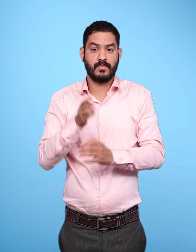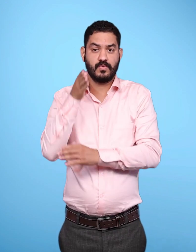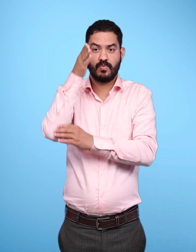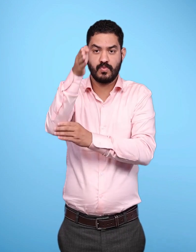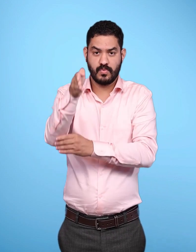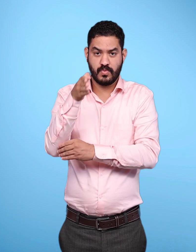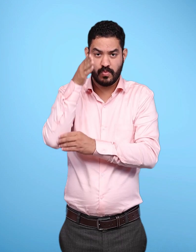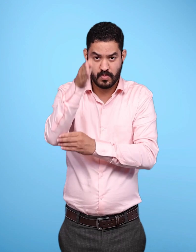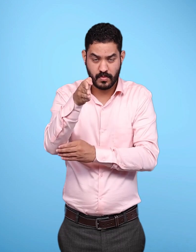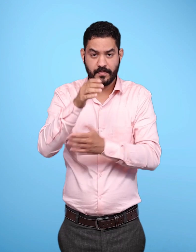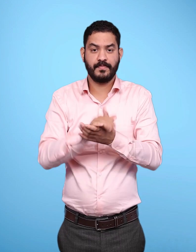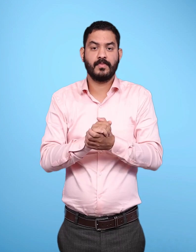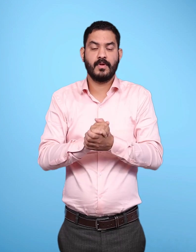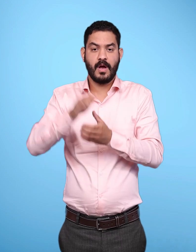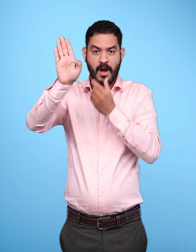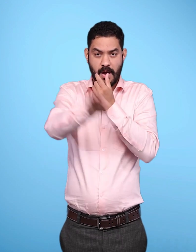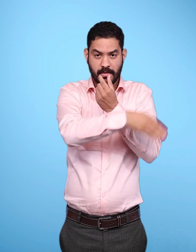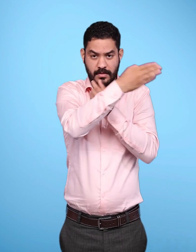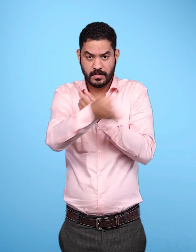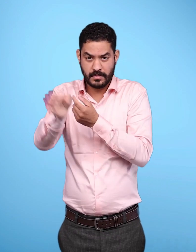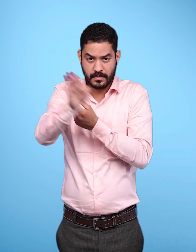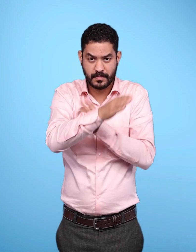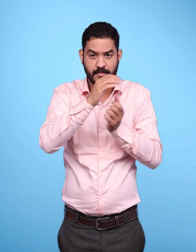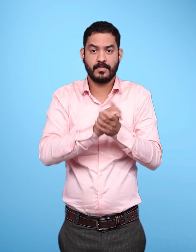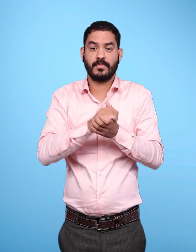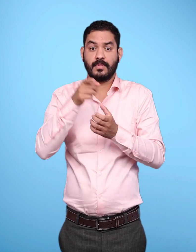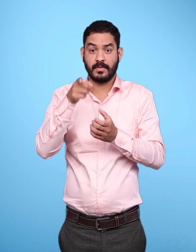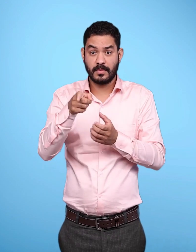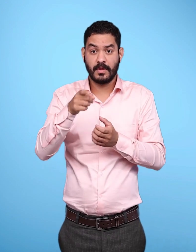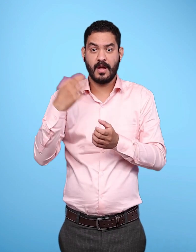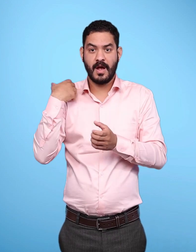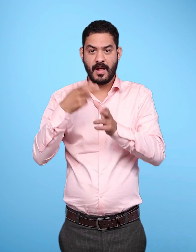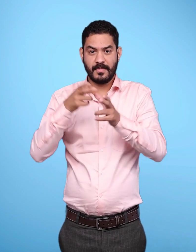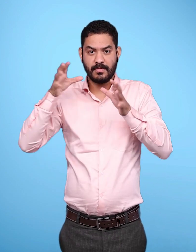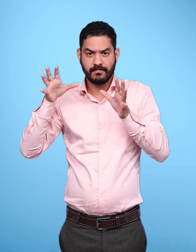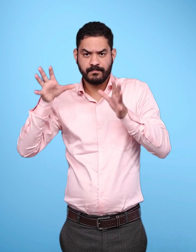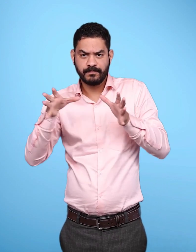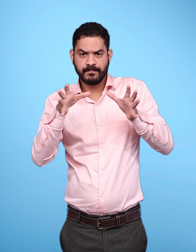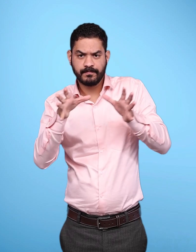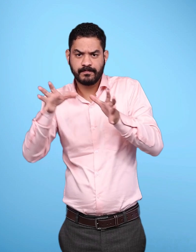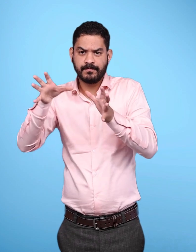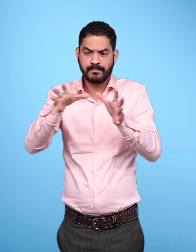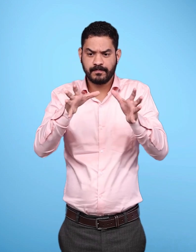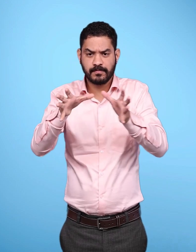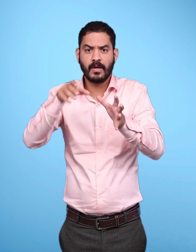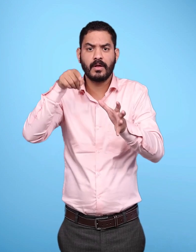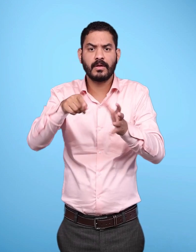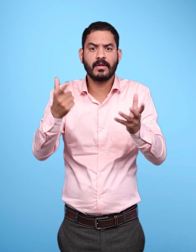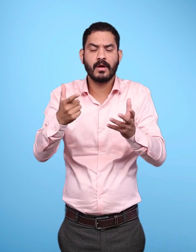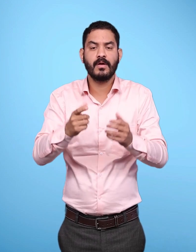camels and elephants. This huge army was accompanied by musicians